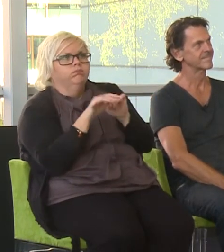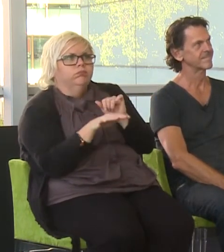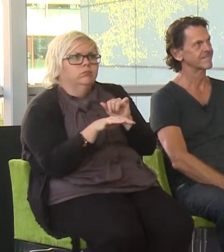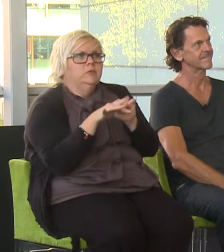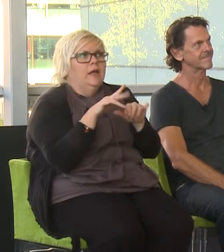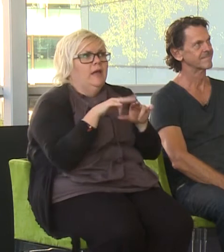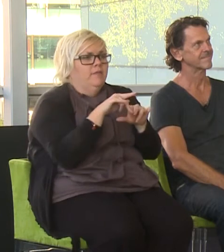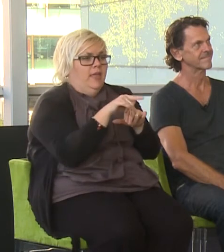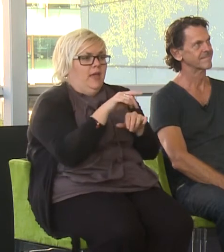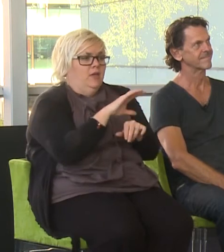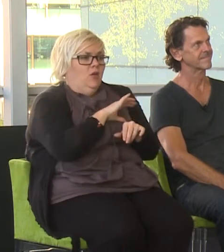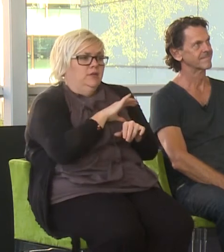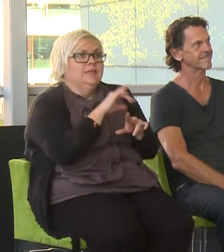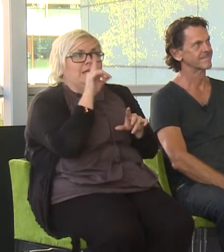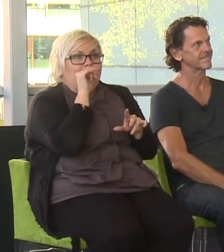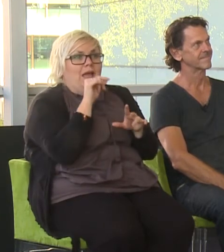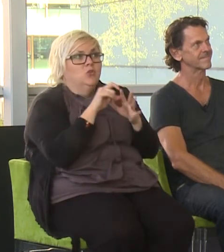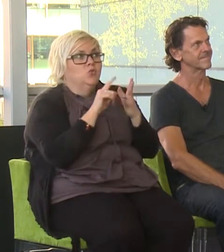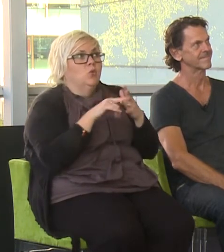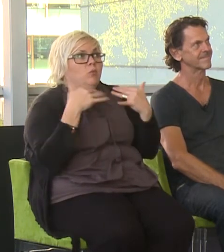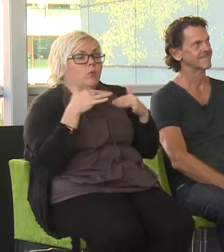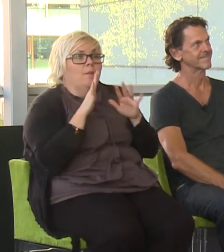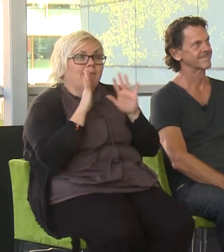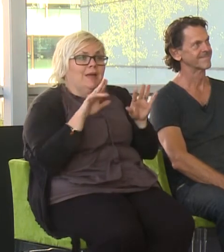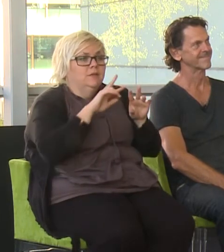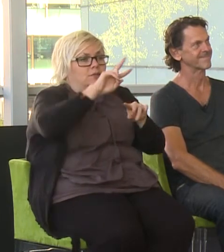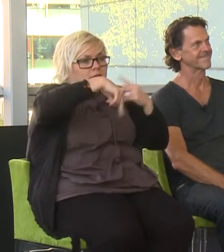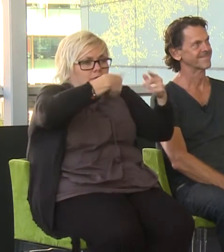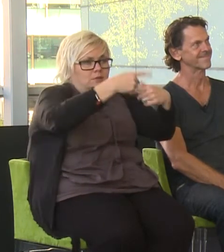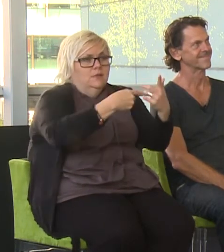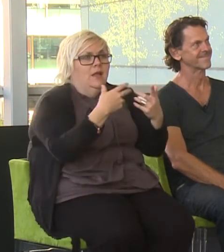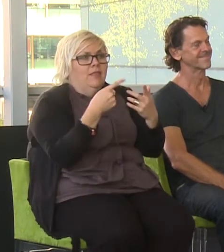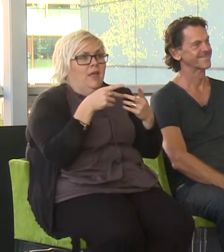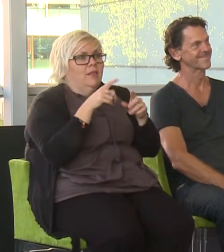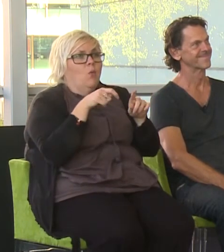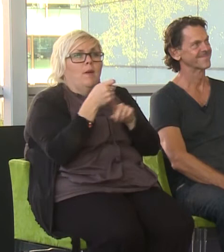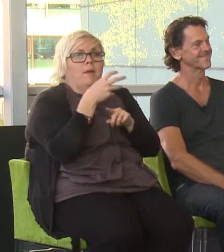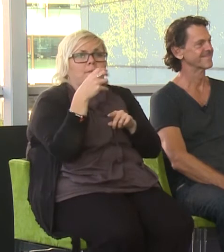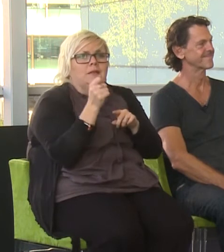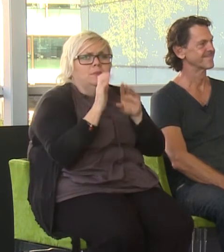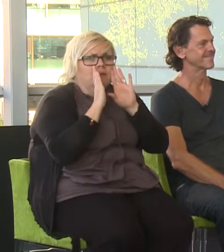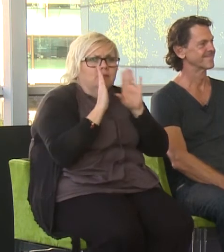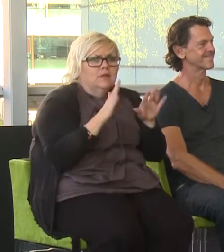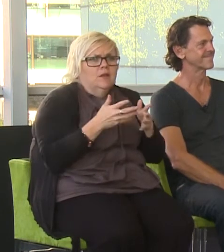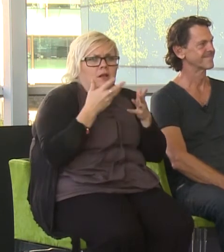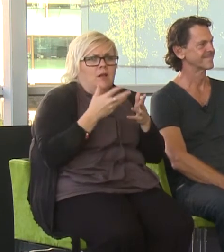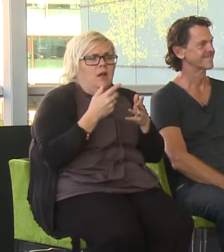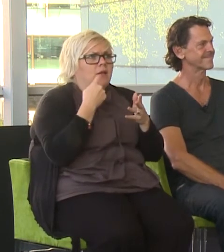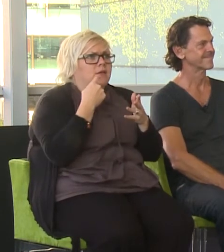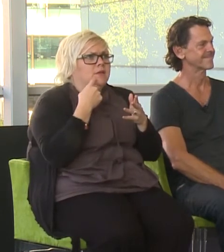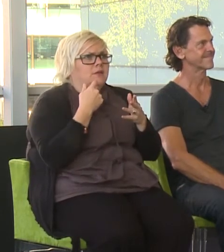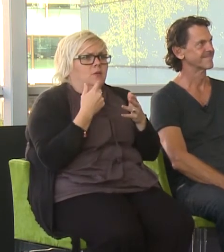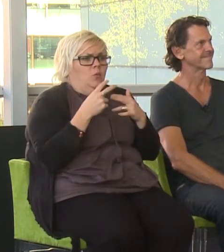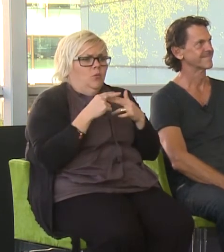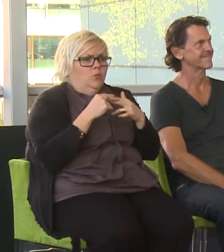superhuman feats, then the weapons must be whiz-bang, light-pulsing wonders. Complete with radio transmitters